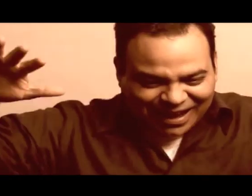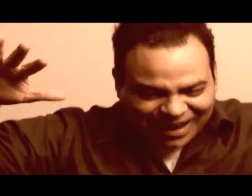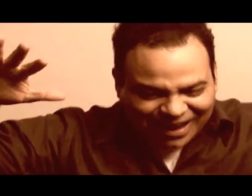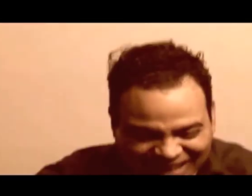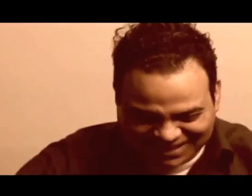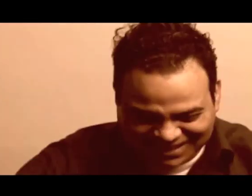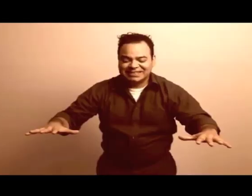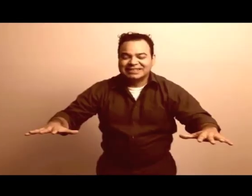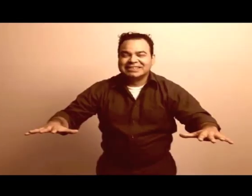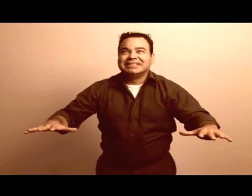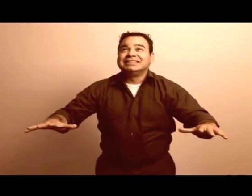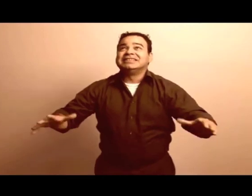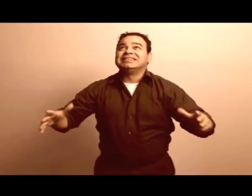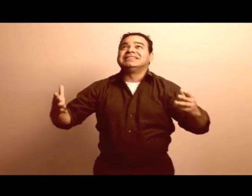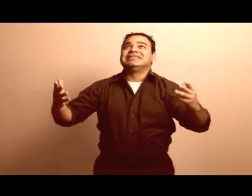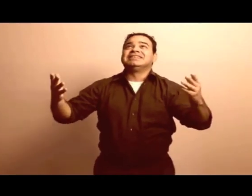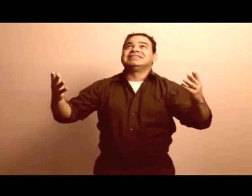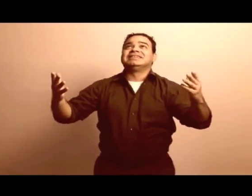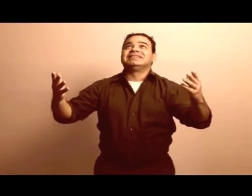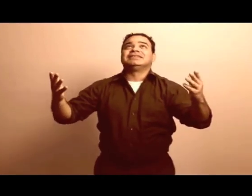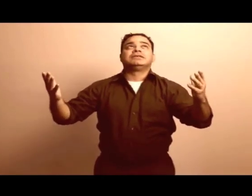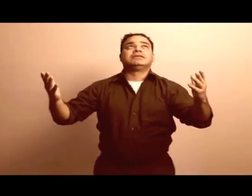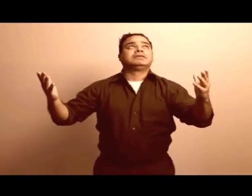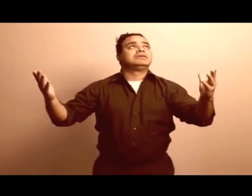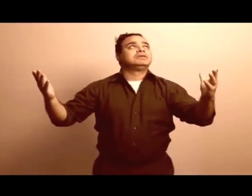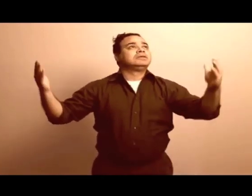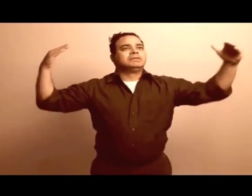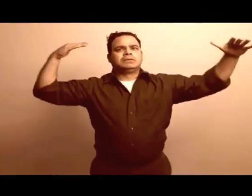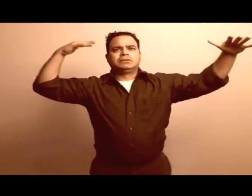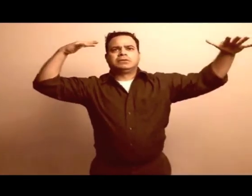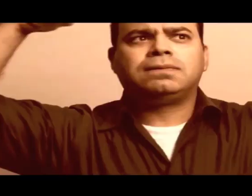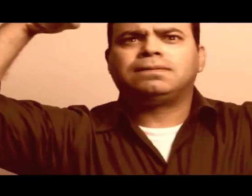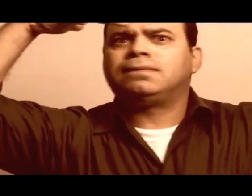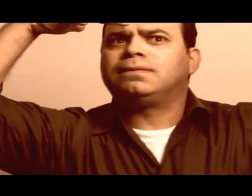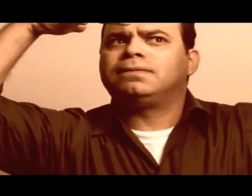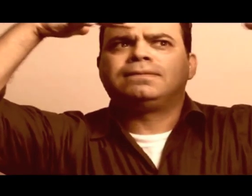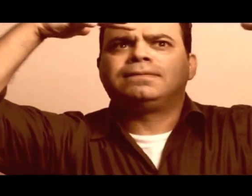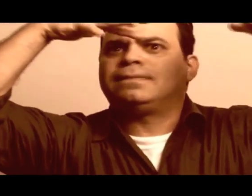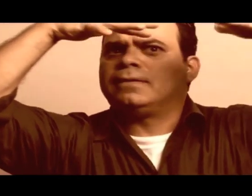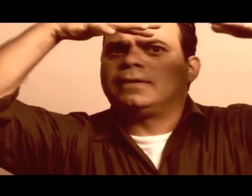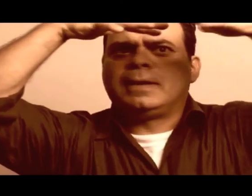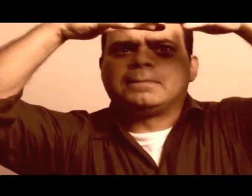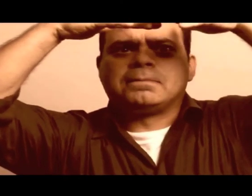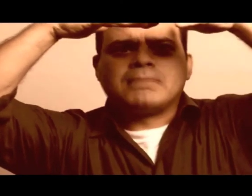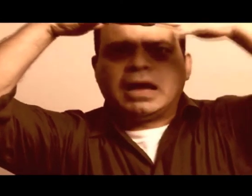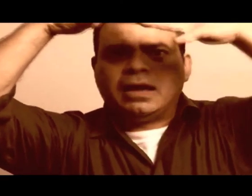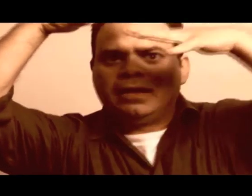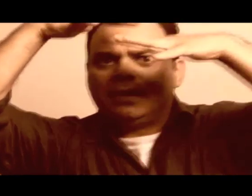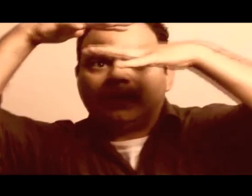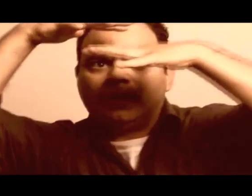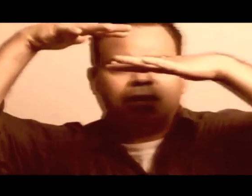The bison lay with open eyes. Over the beast One Feather bent. I proudly lay my claim.